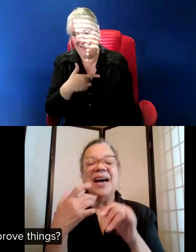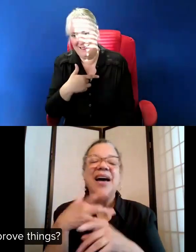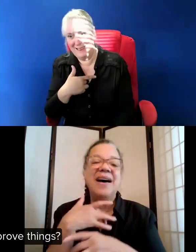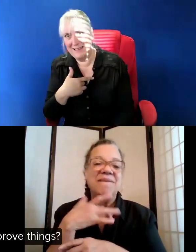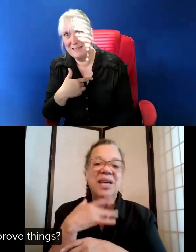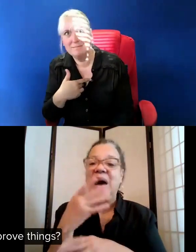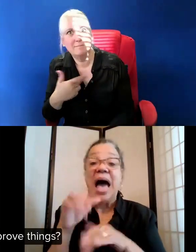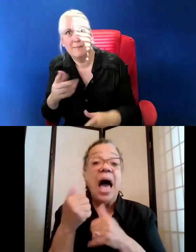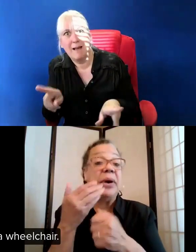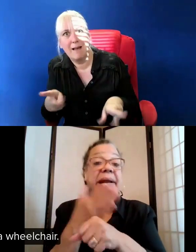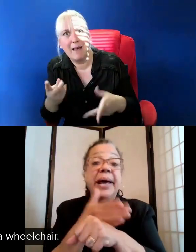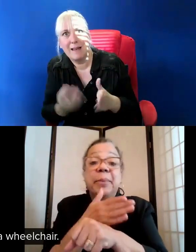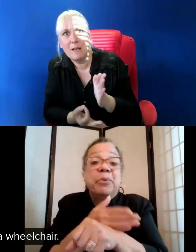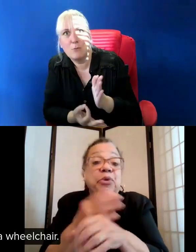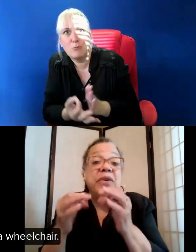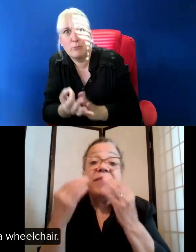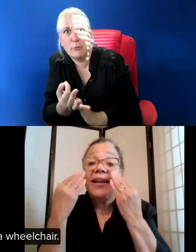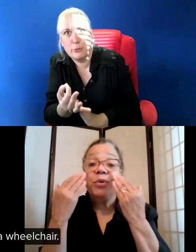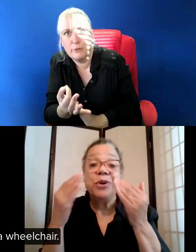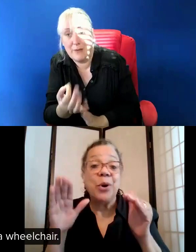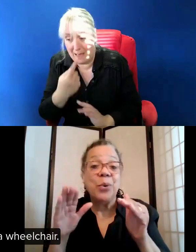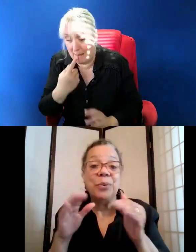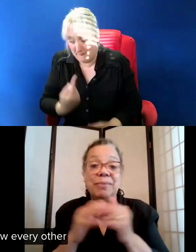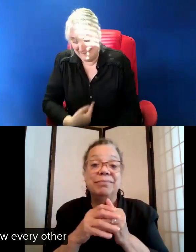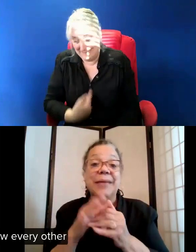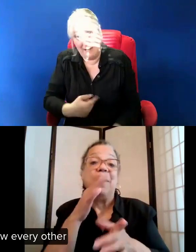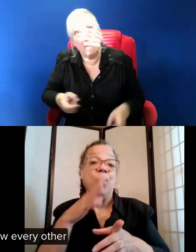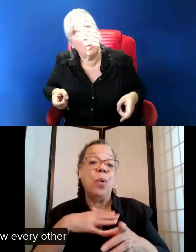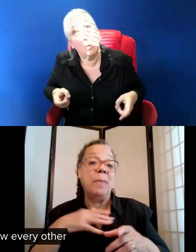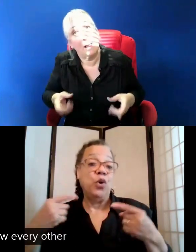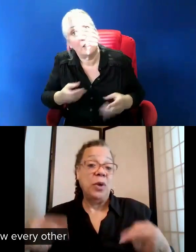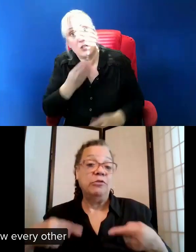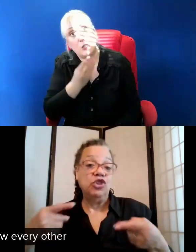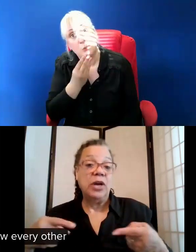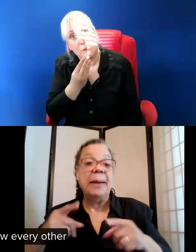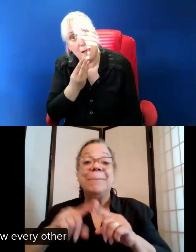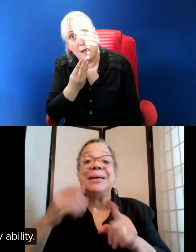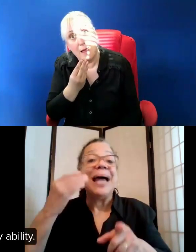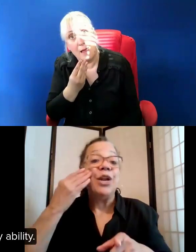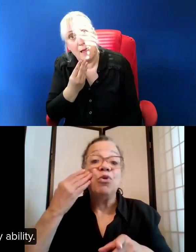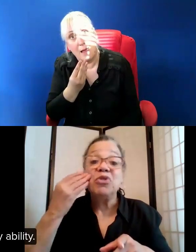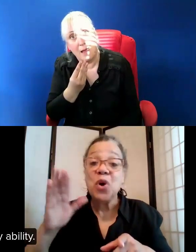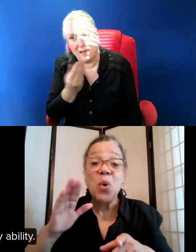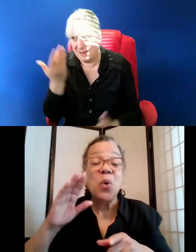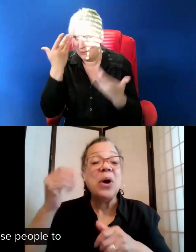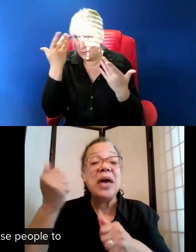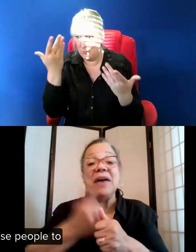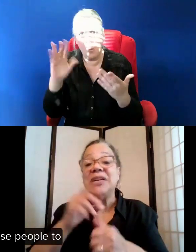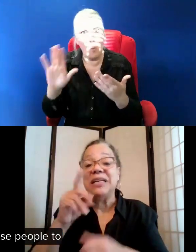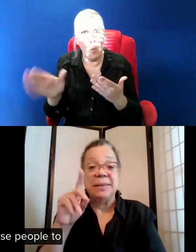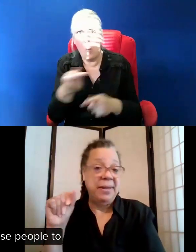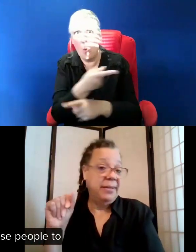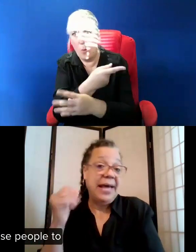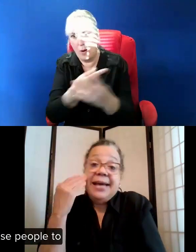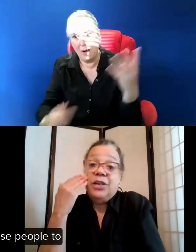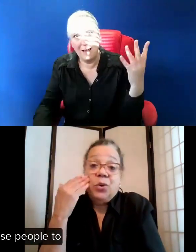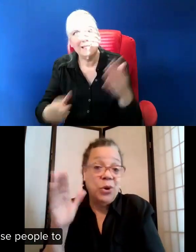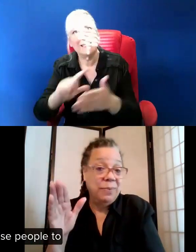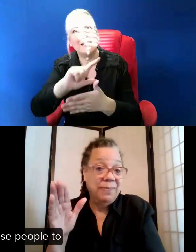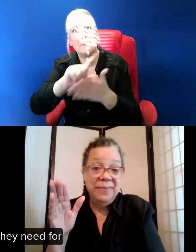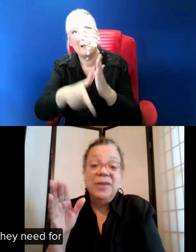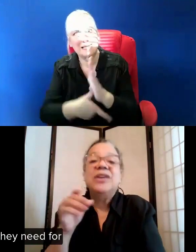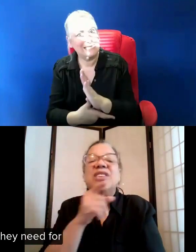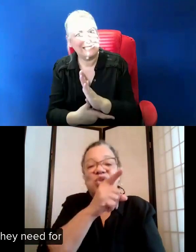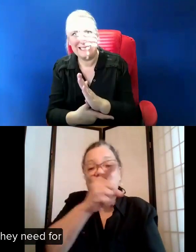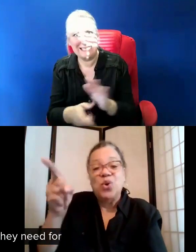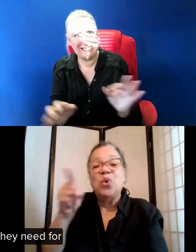I improve things? I'm a lady in a wheelchair, but I don't know every other disability. So I need those people